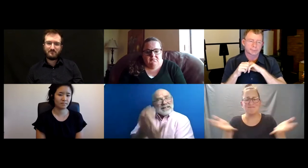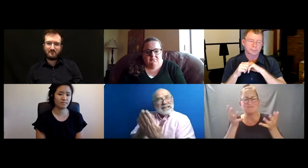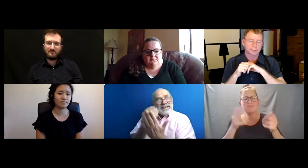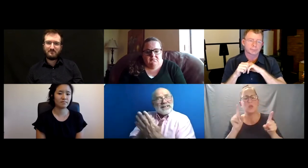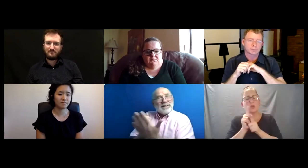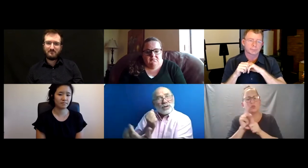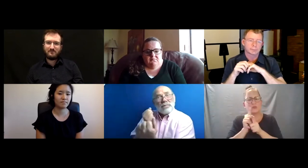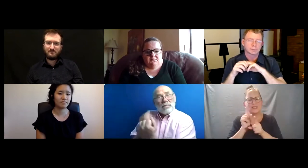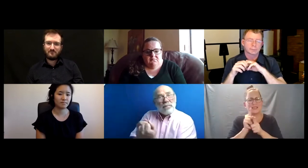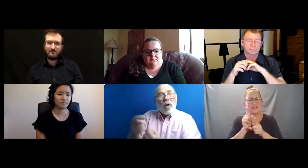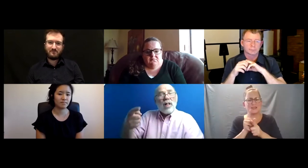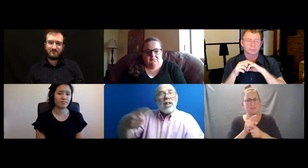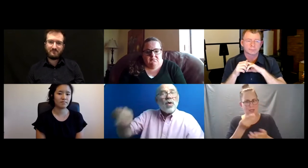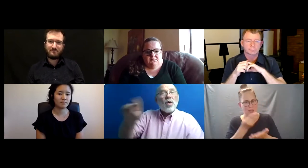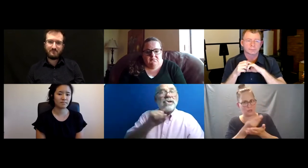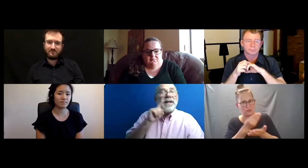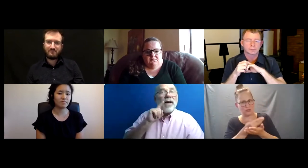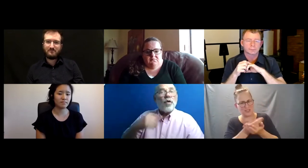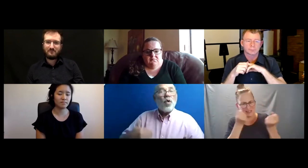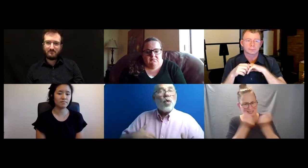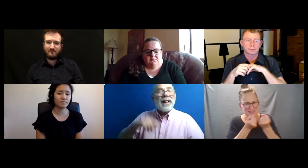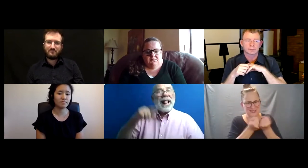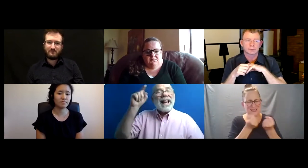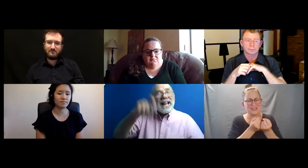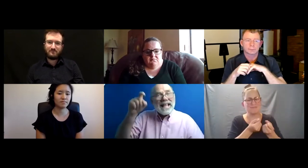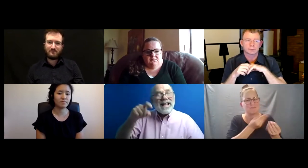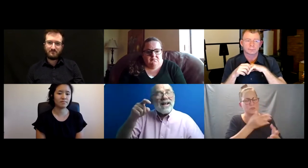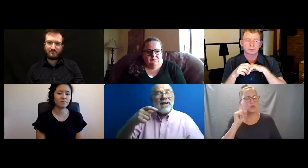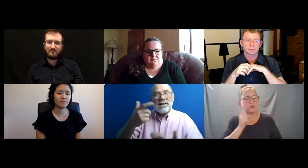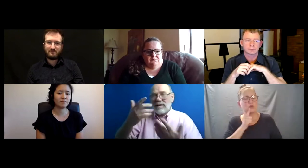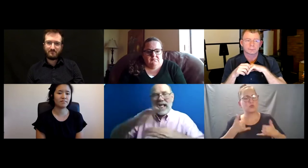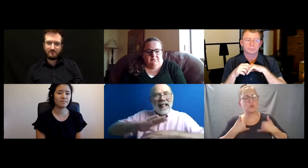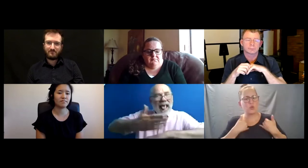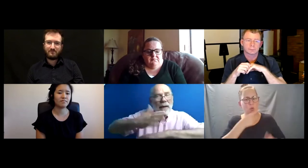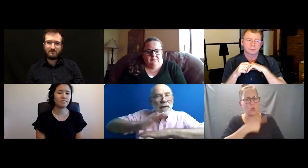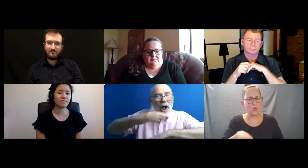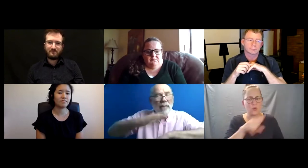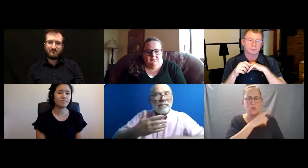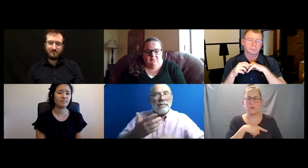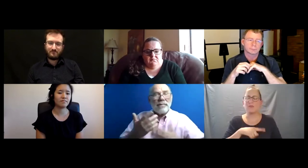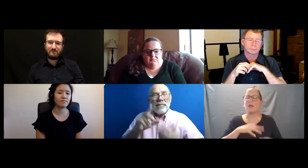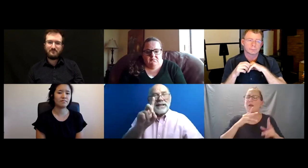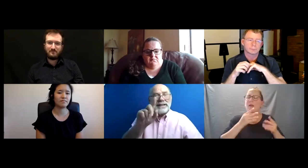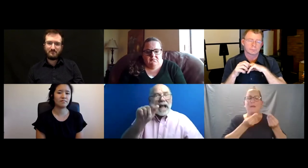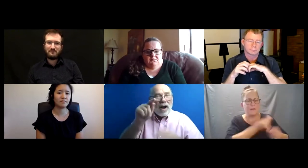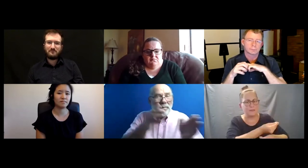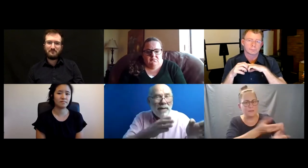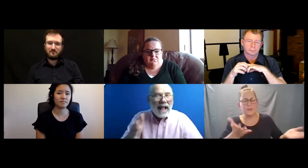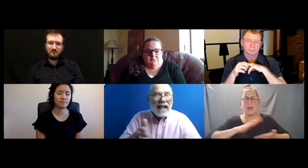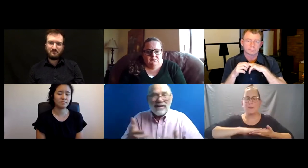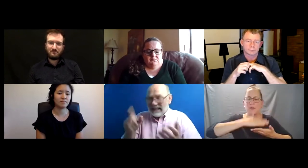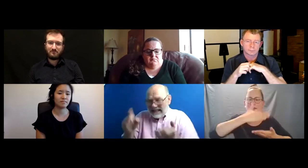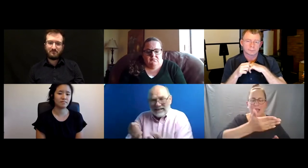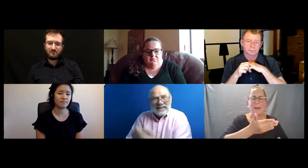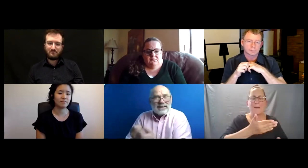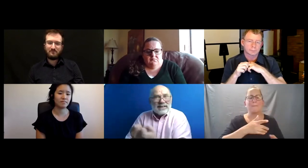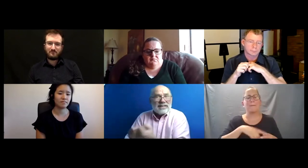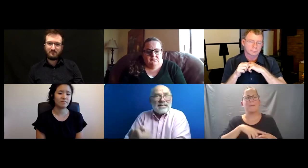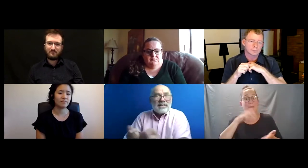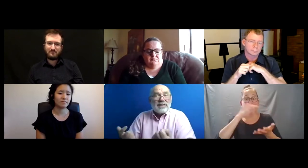and narratives out there, and providing the financial support to those who are desperately in need of it so that they can